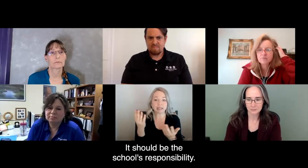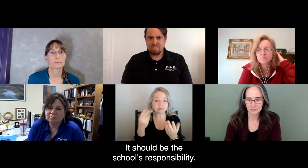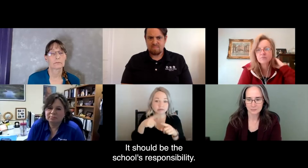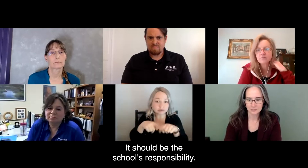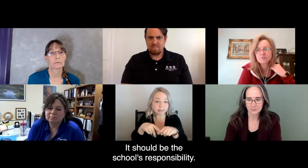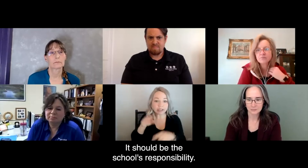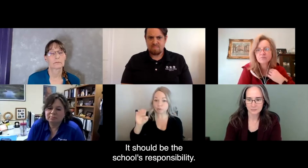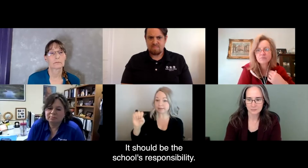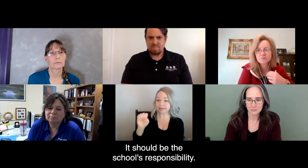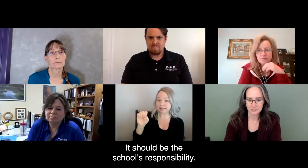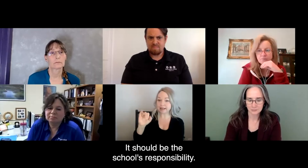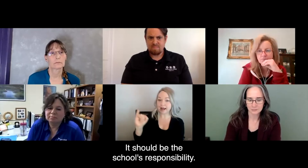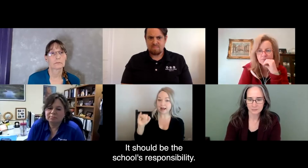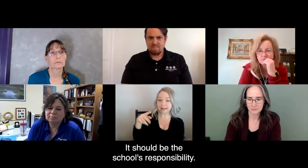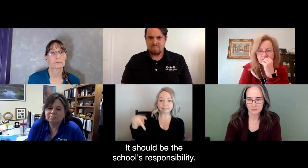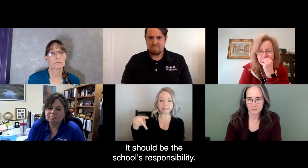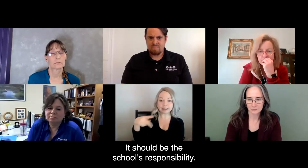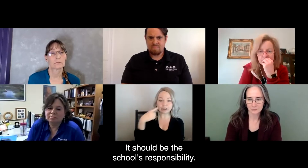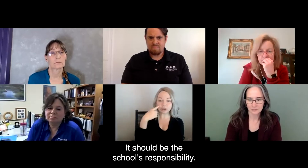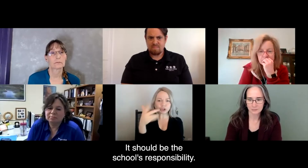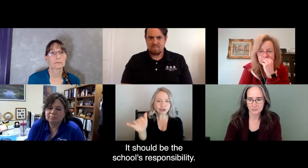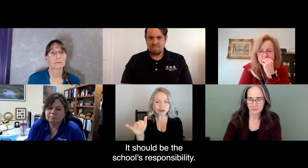school's responsibility.